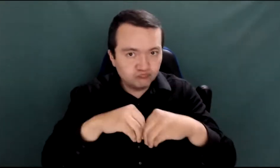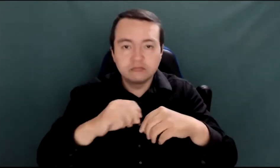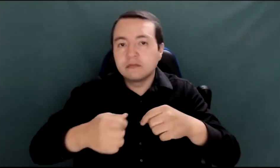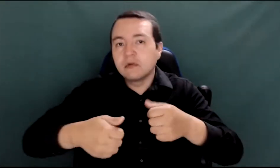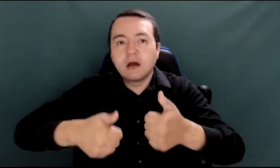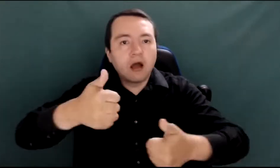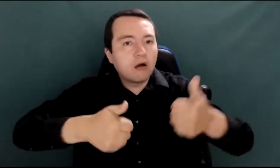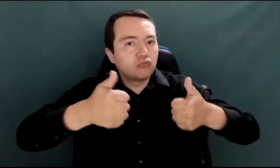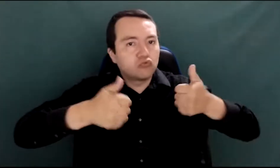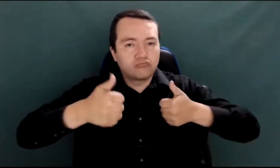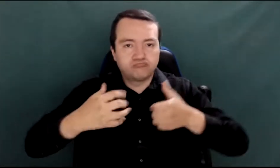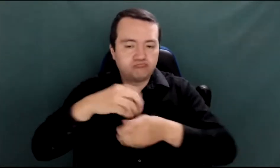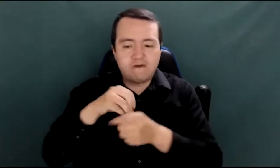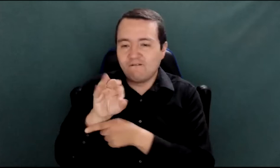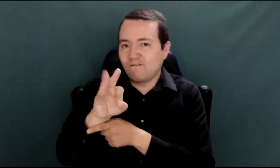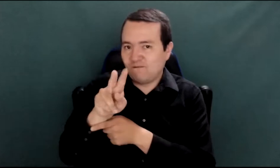we are